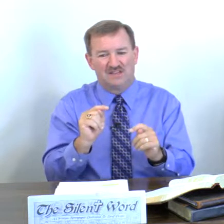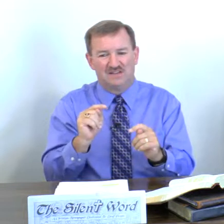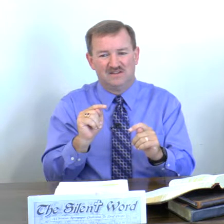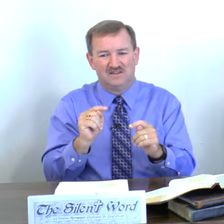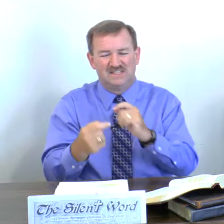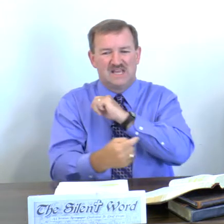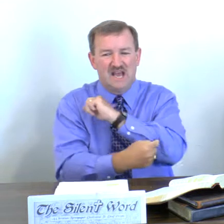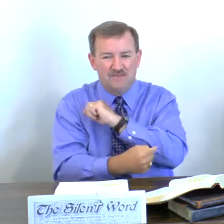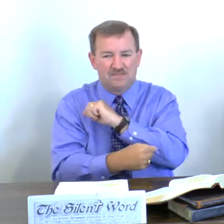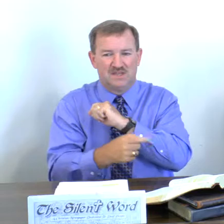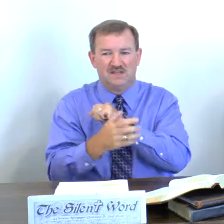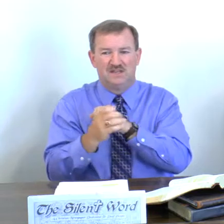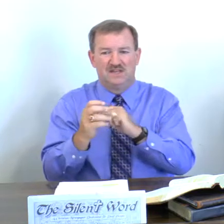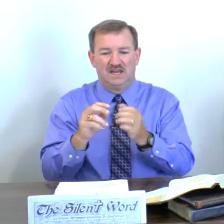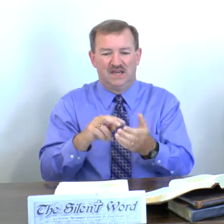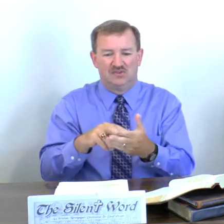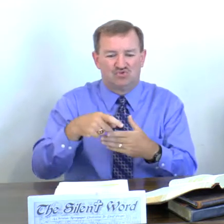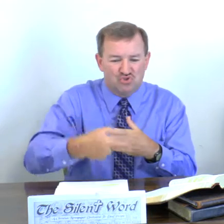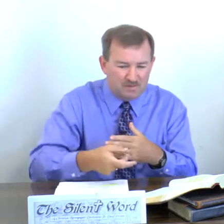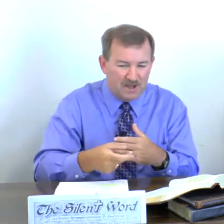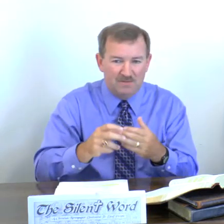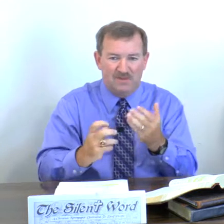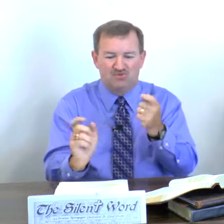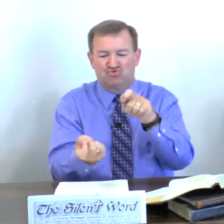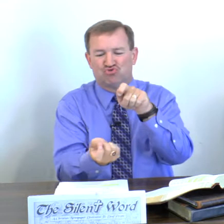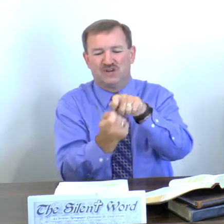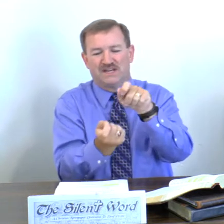to tempt and trip up and trick